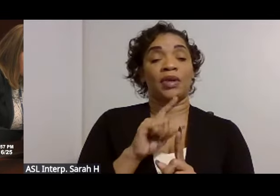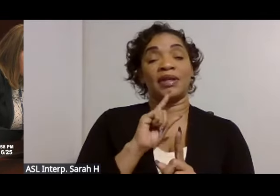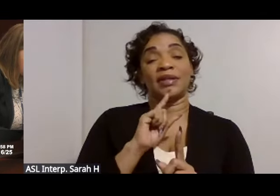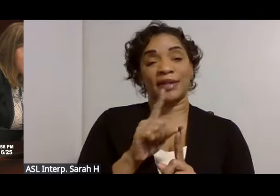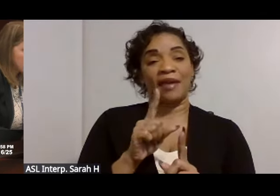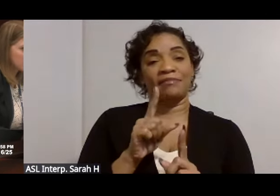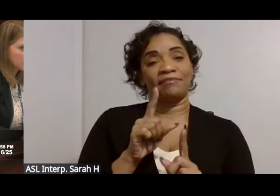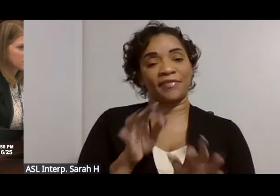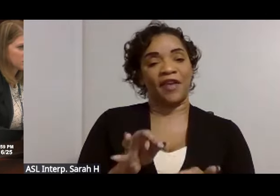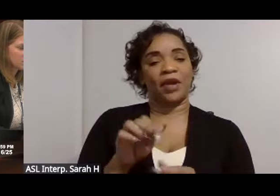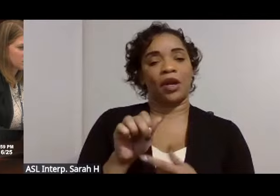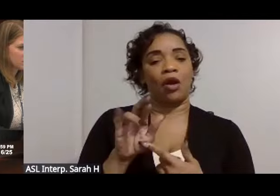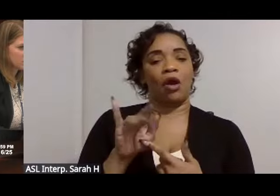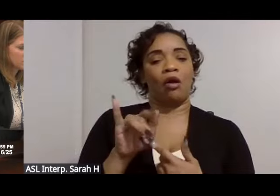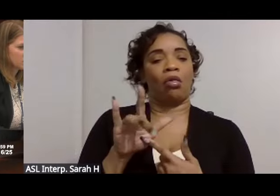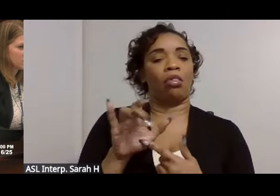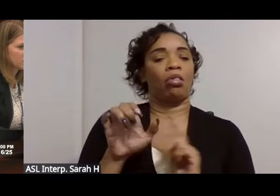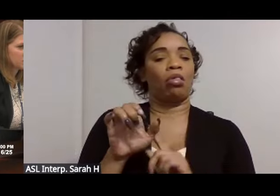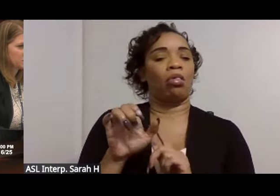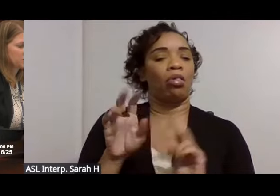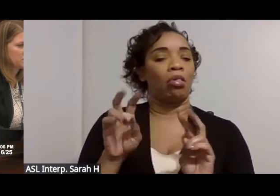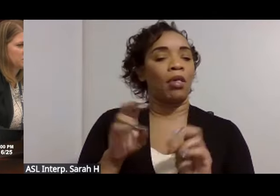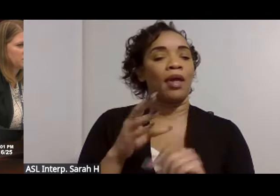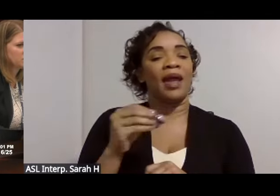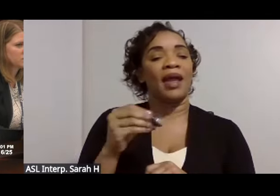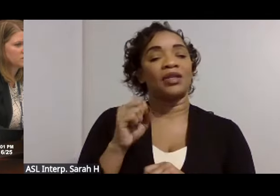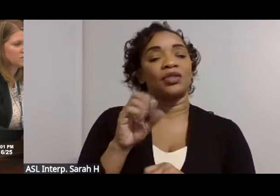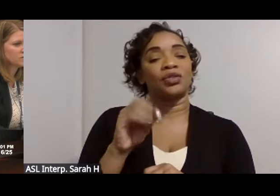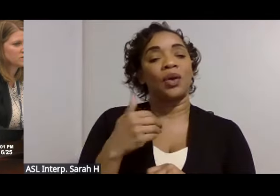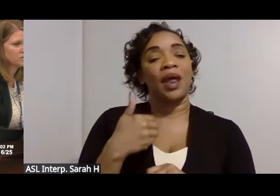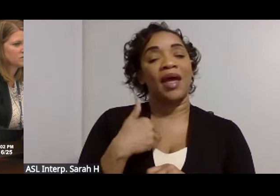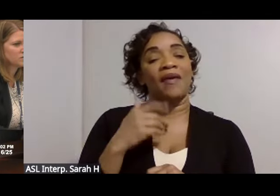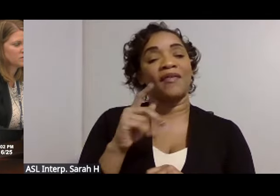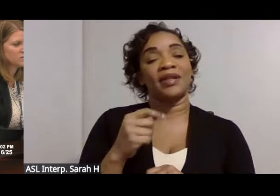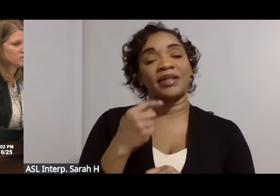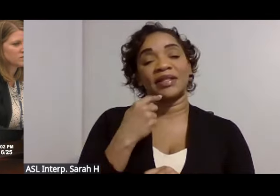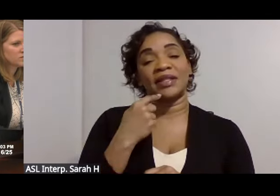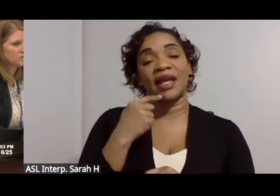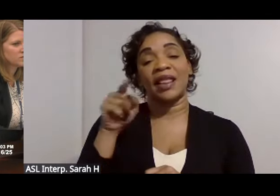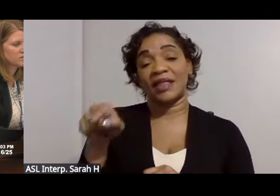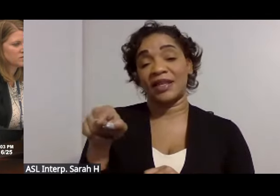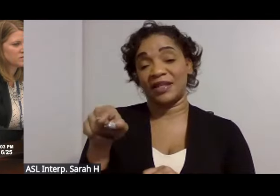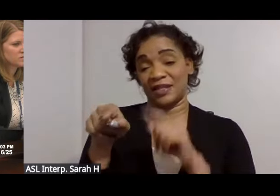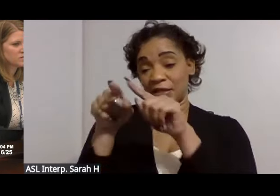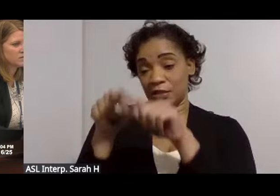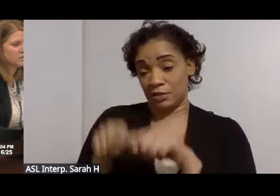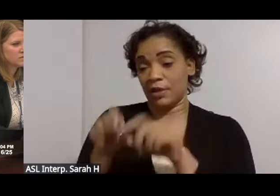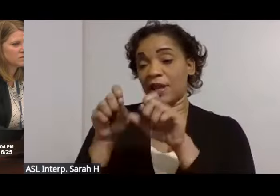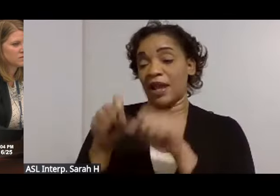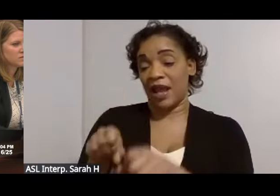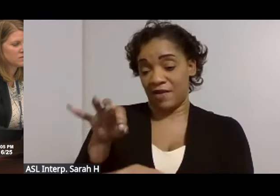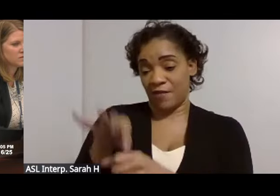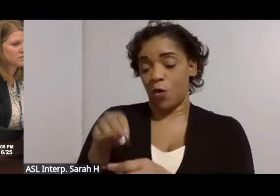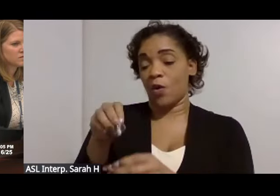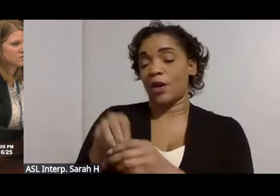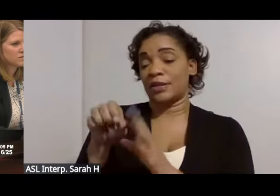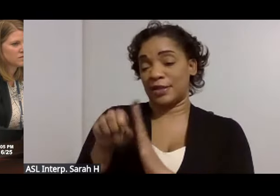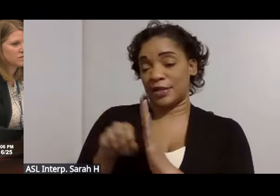And then having it broken out to say the list to eligible to vote in state or local versus the list eligible to vote in federal